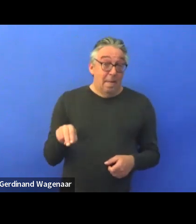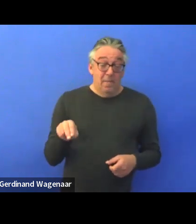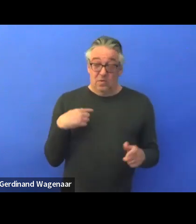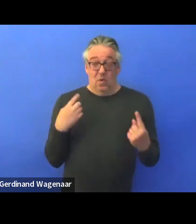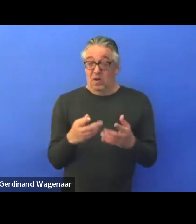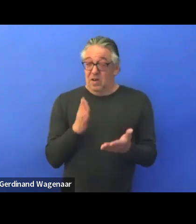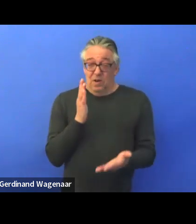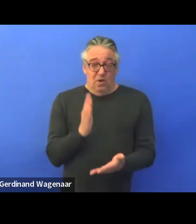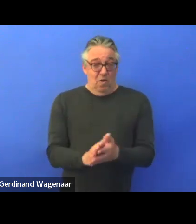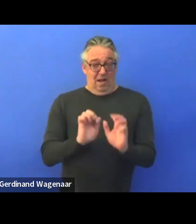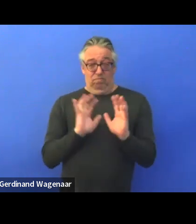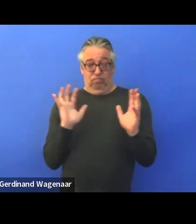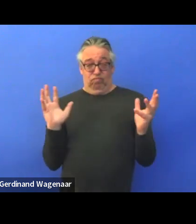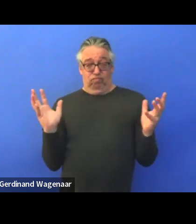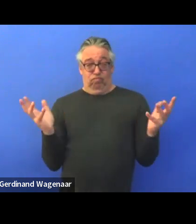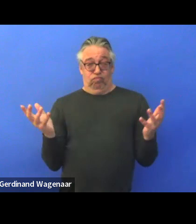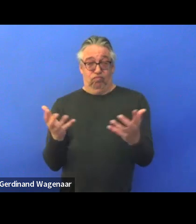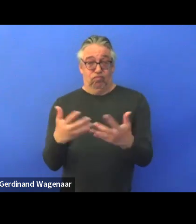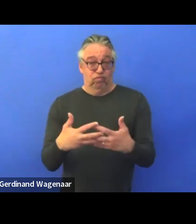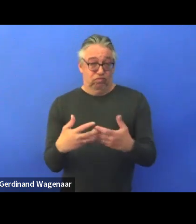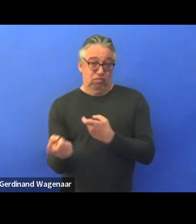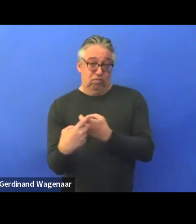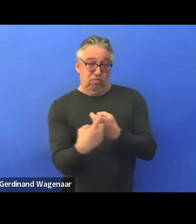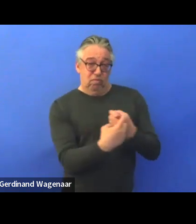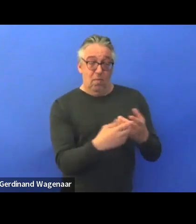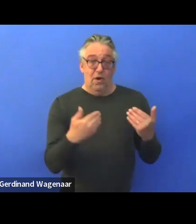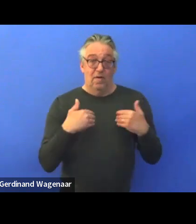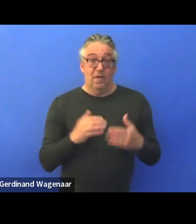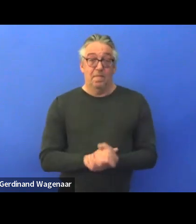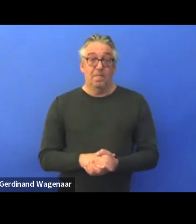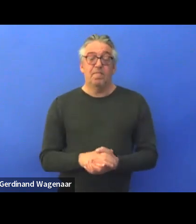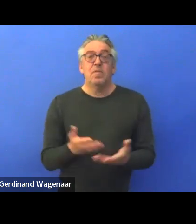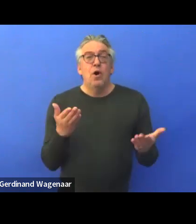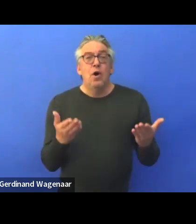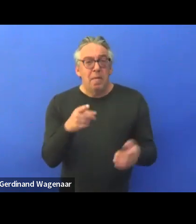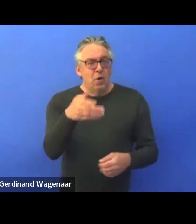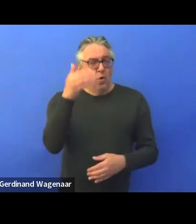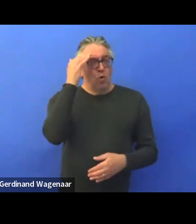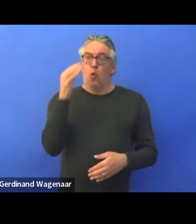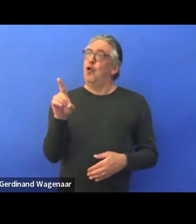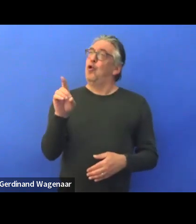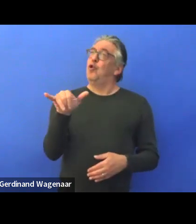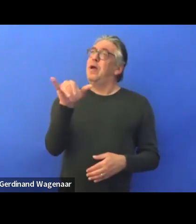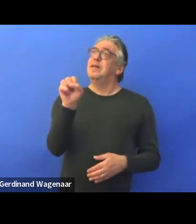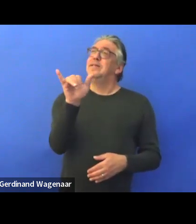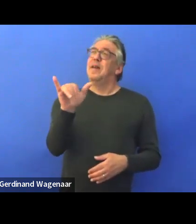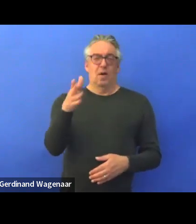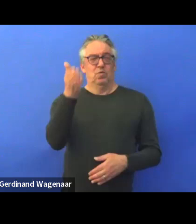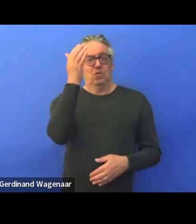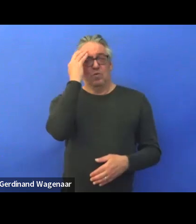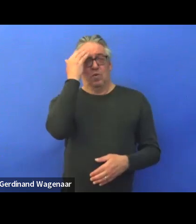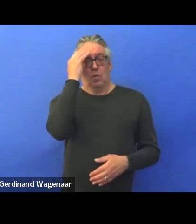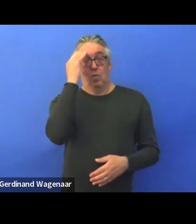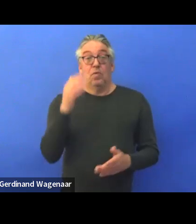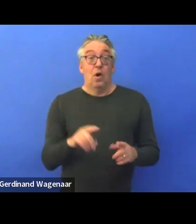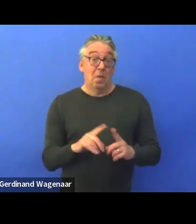international and global organization. Now, you may be familiar with DAISY, and for many people who have been